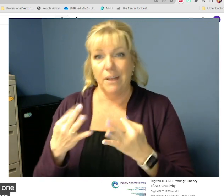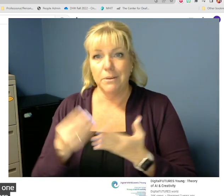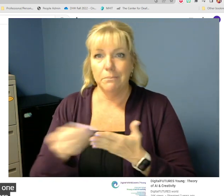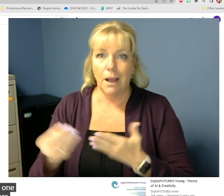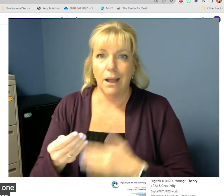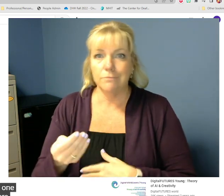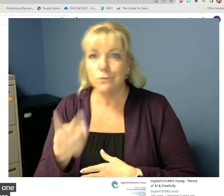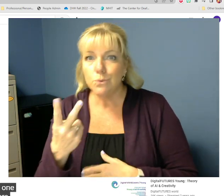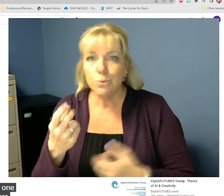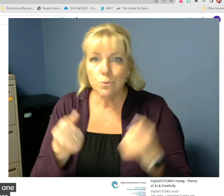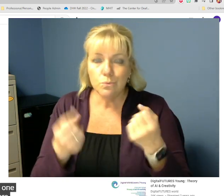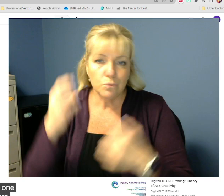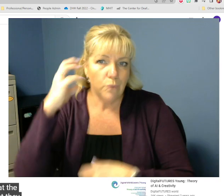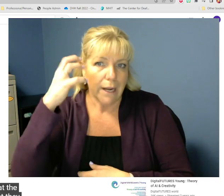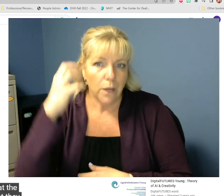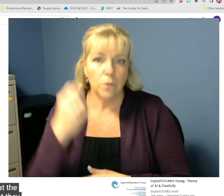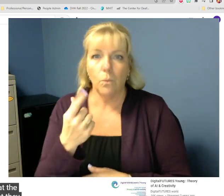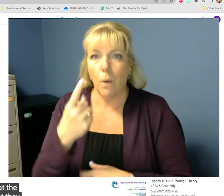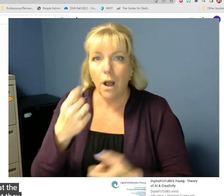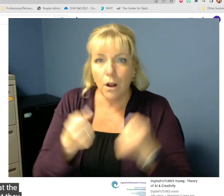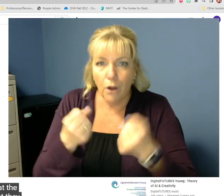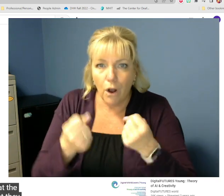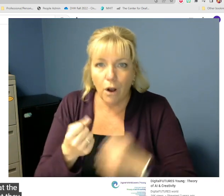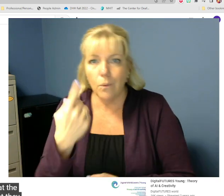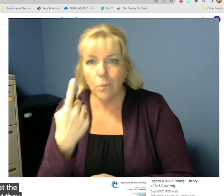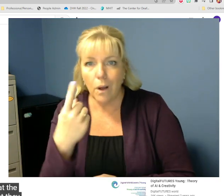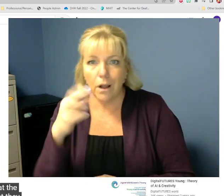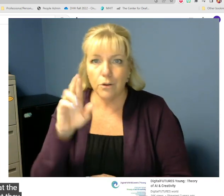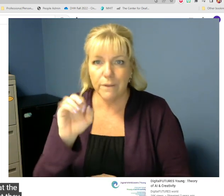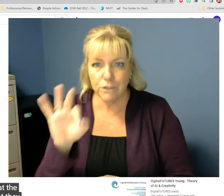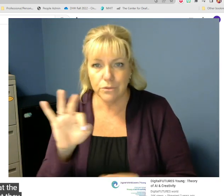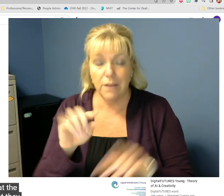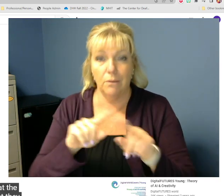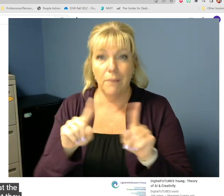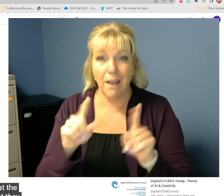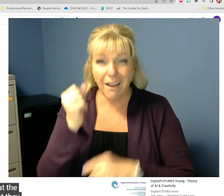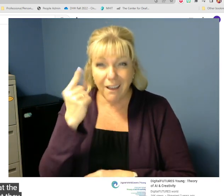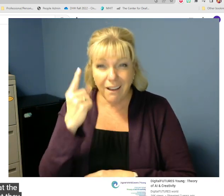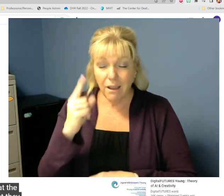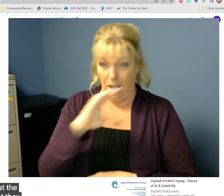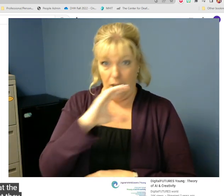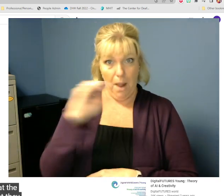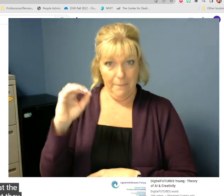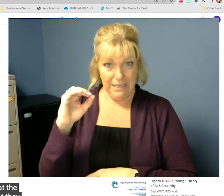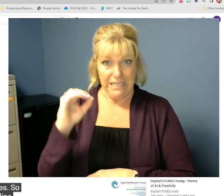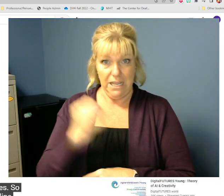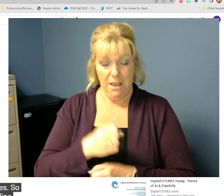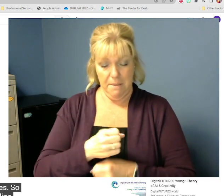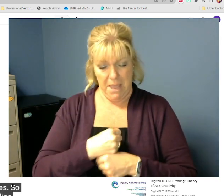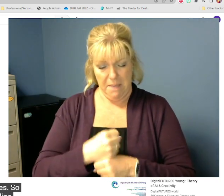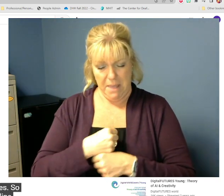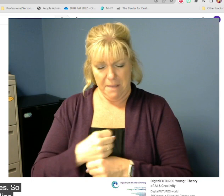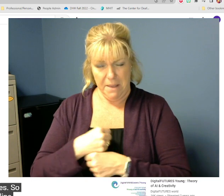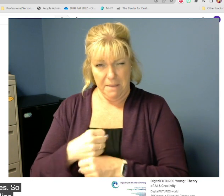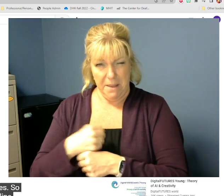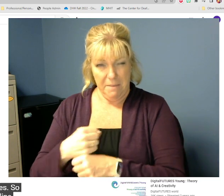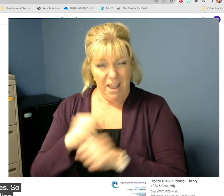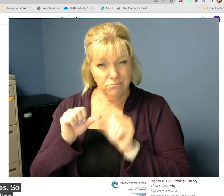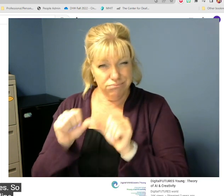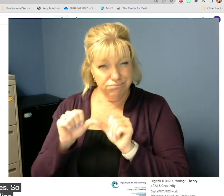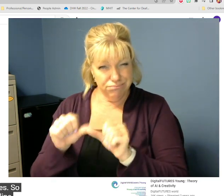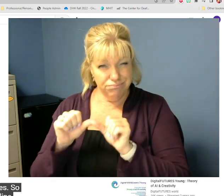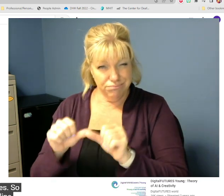refrigerator, but the manufacturers continue to produce those goods at the same rate by the end of the 20s that they were at the beginning of the